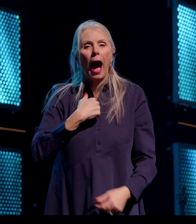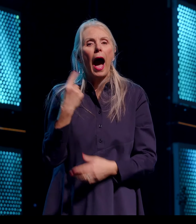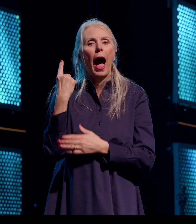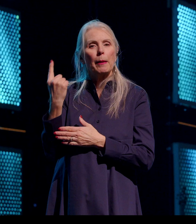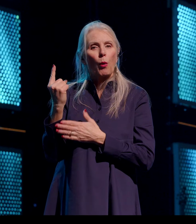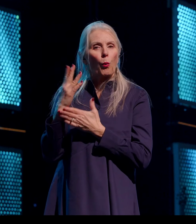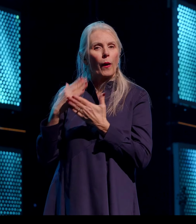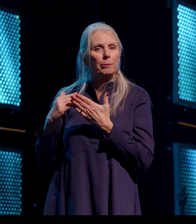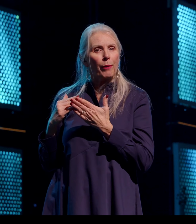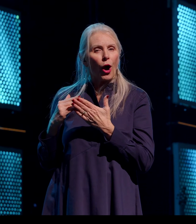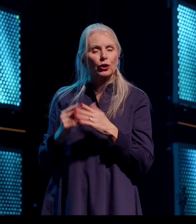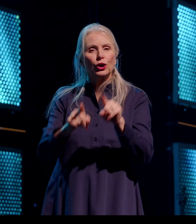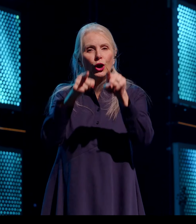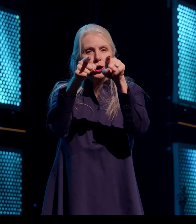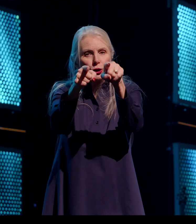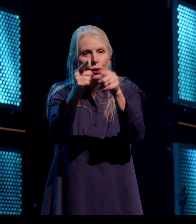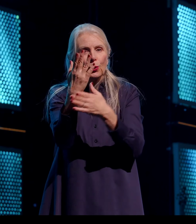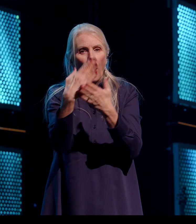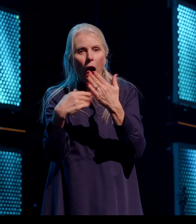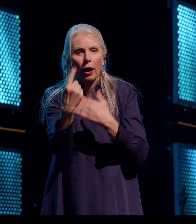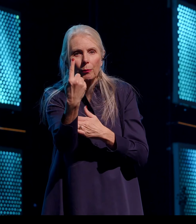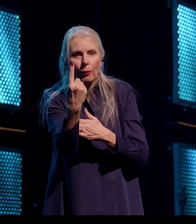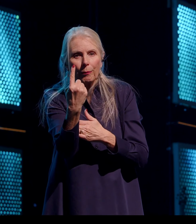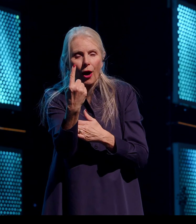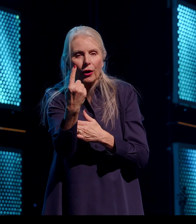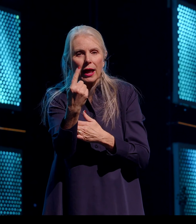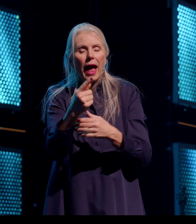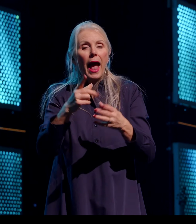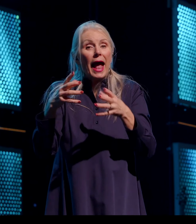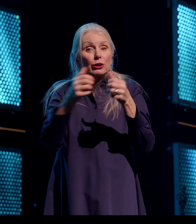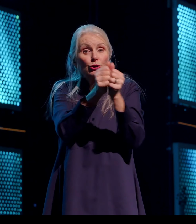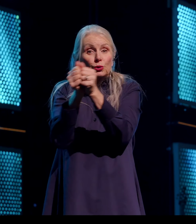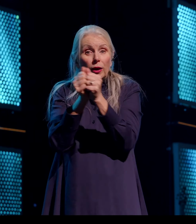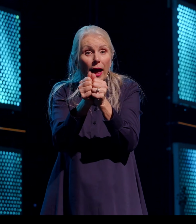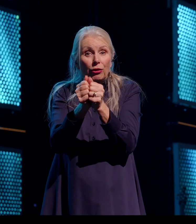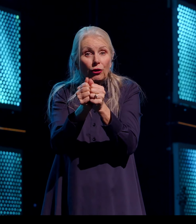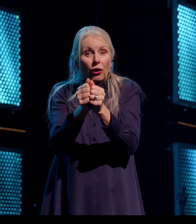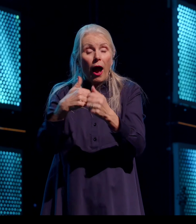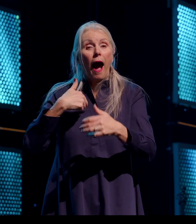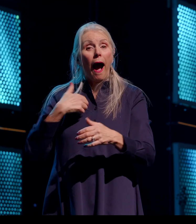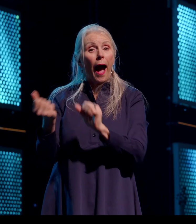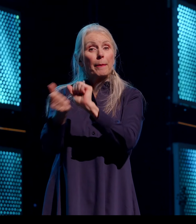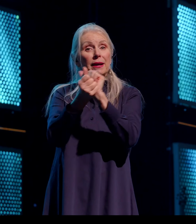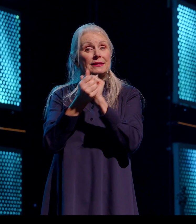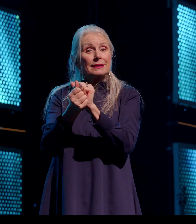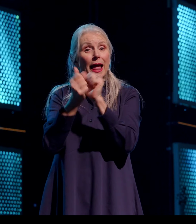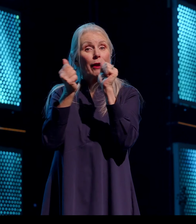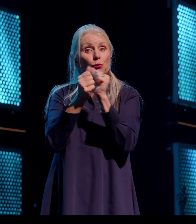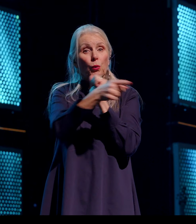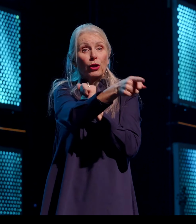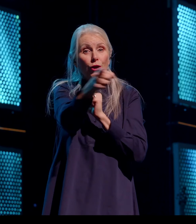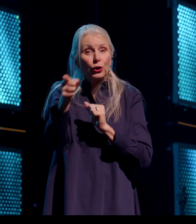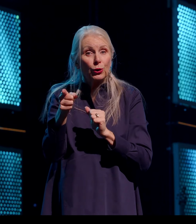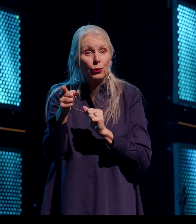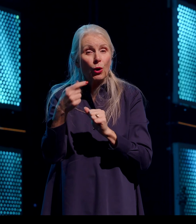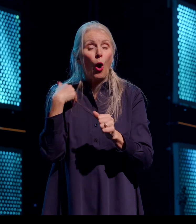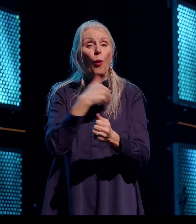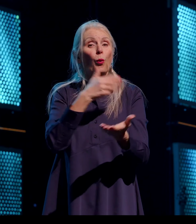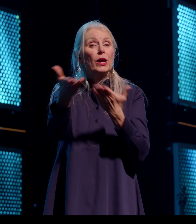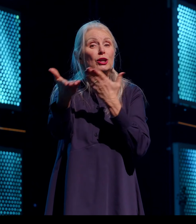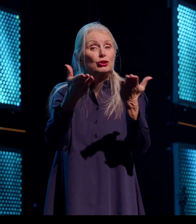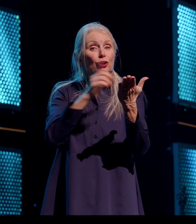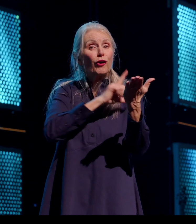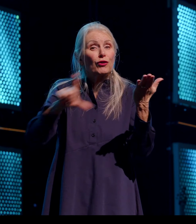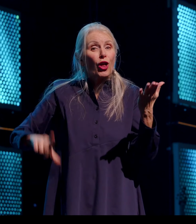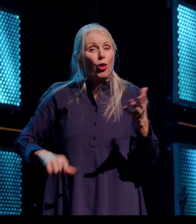And we serve the Lord humbly together. Who am I? I'm a slave of Christ with you. As we serve the Lord together to be faithful in all